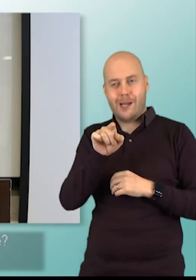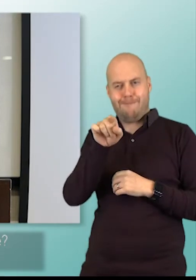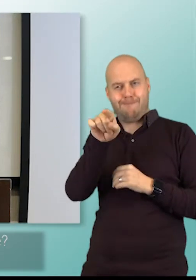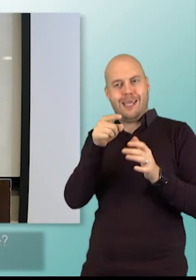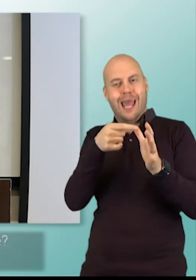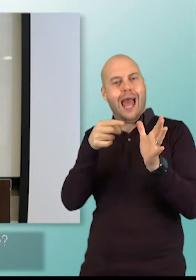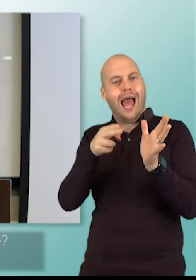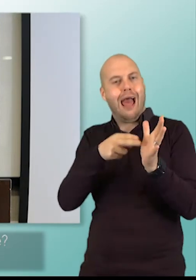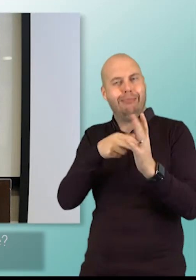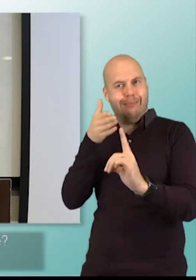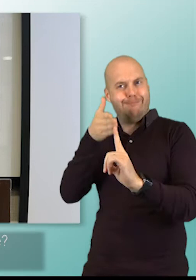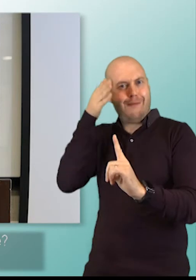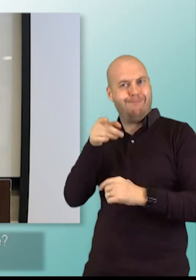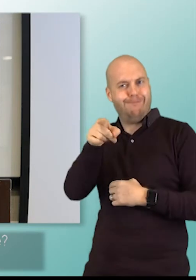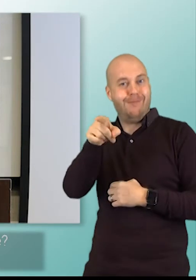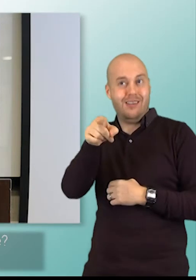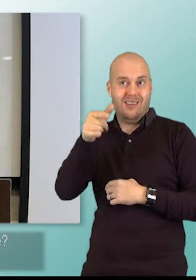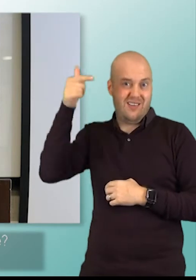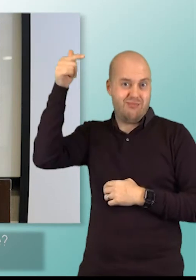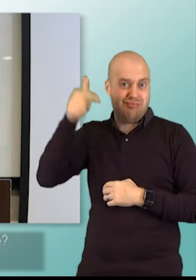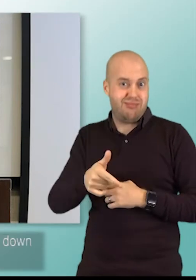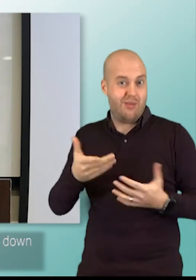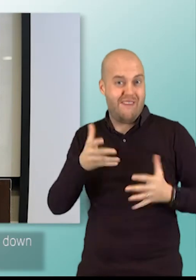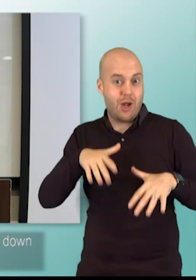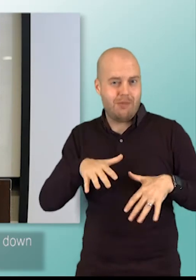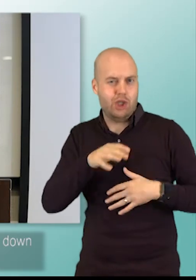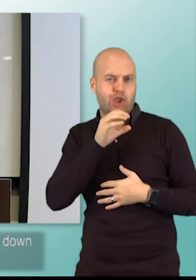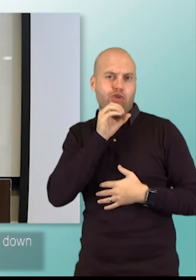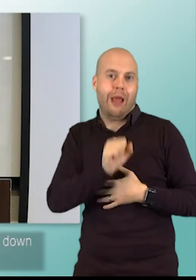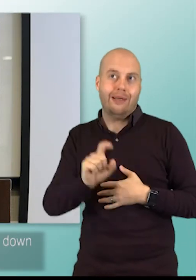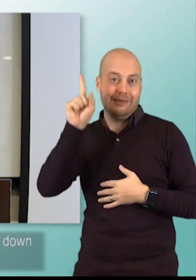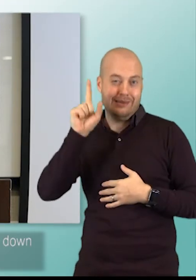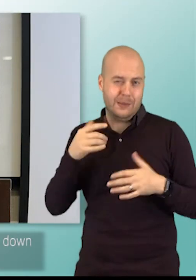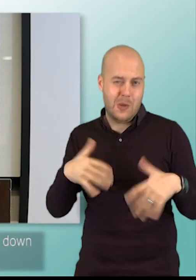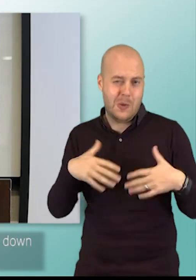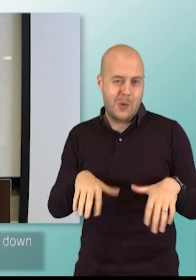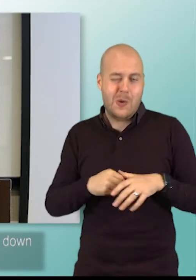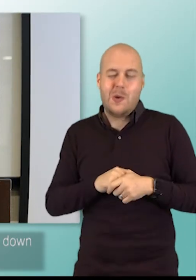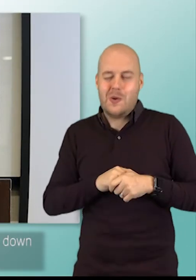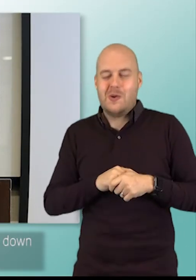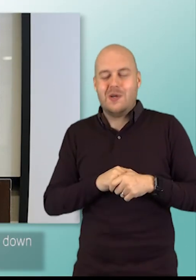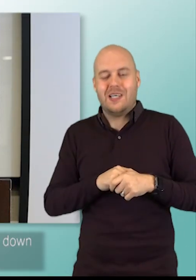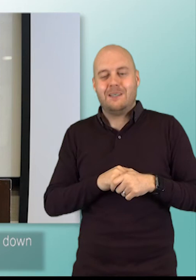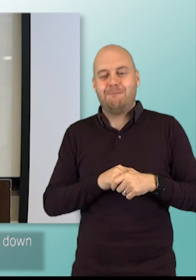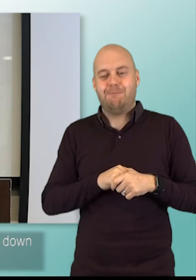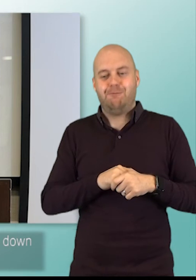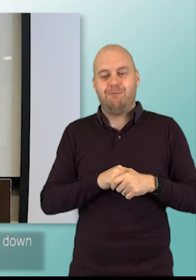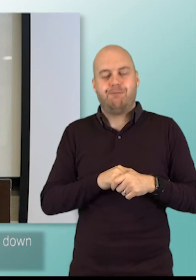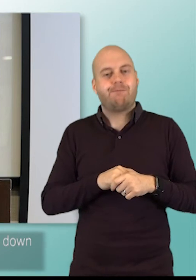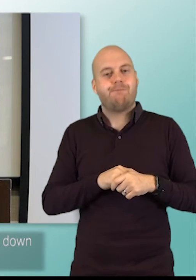a handful. Oh, Anne, hello. Yes. Anne's travelled quite a long way, so she's come down from Shetland.